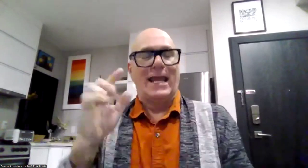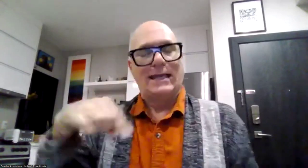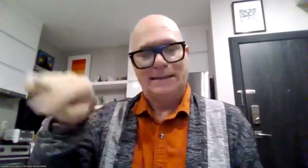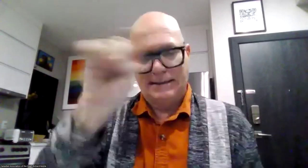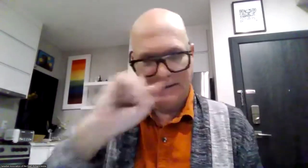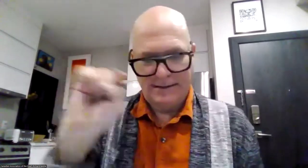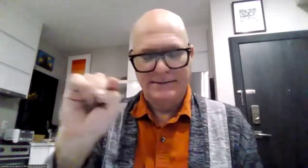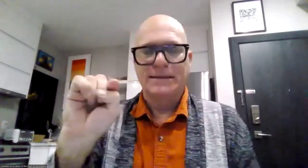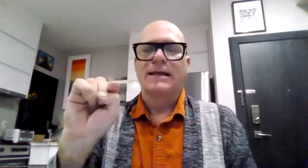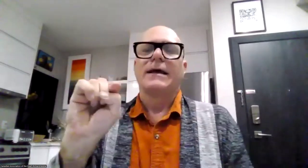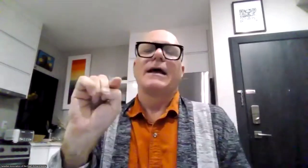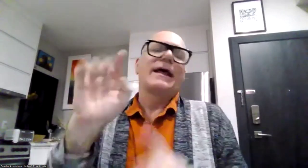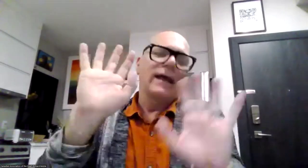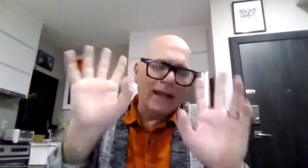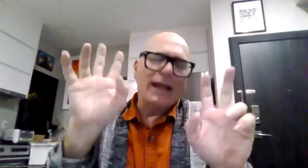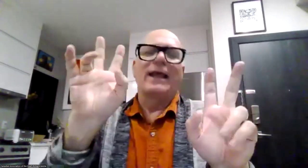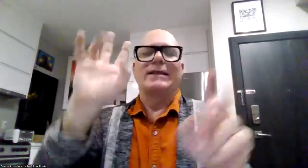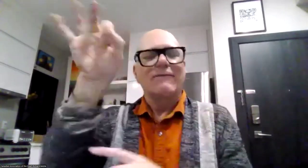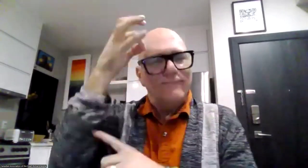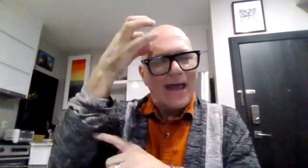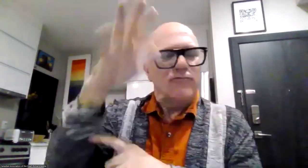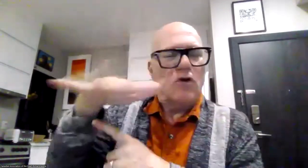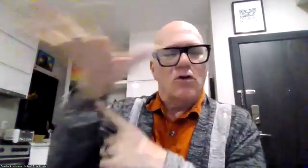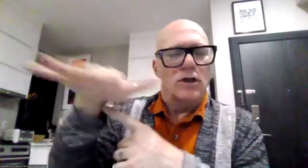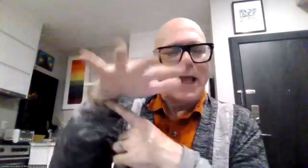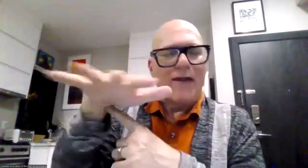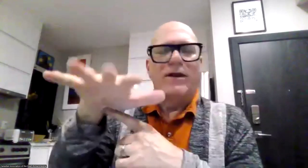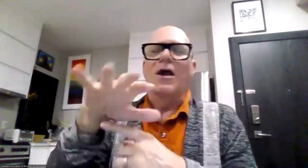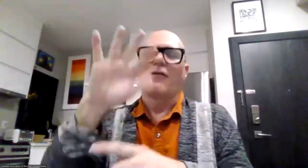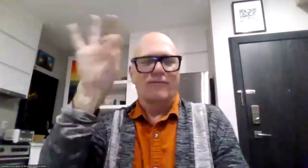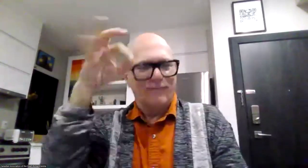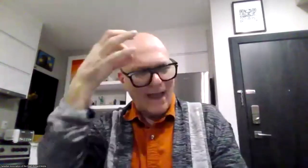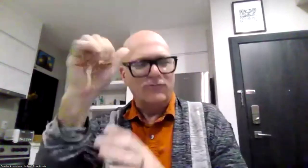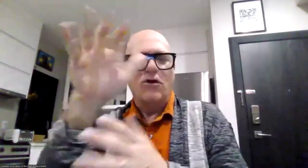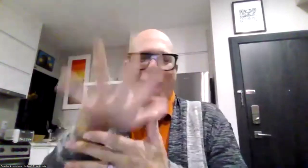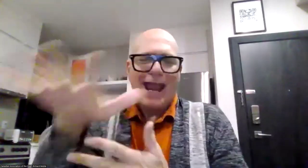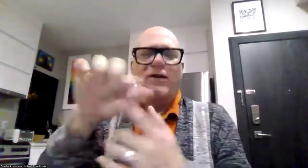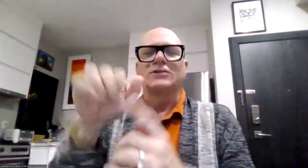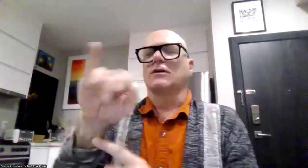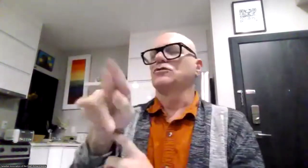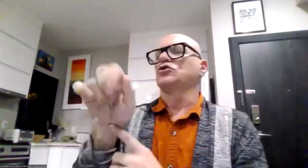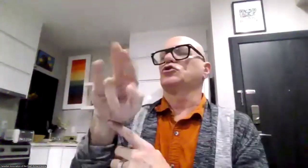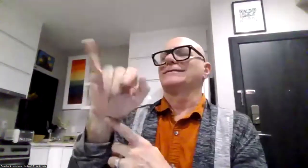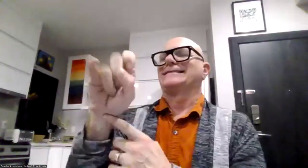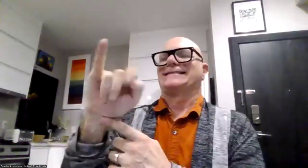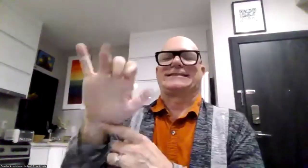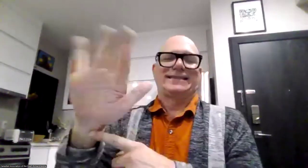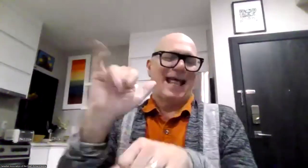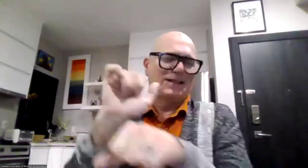the lives of all Canadians. That being said, at the federal level, the